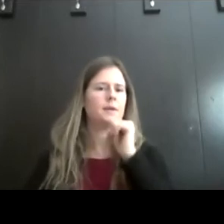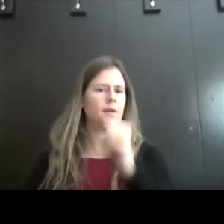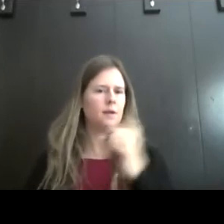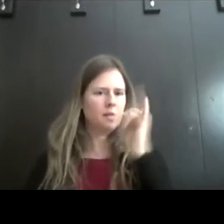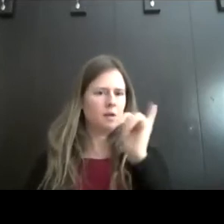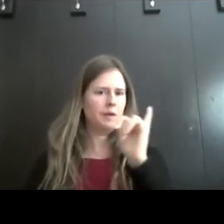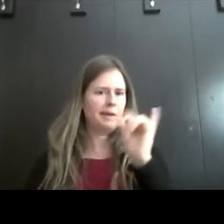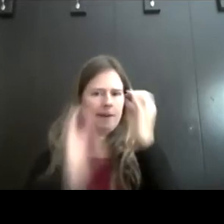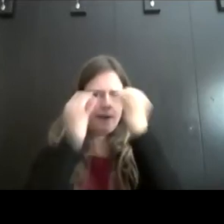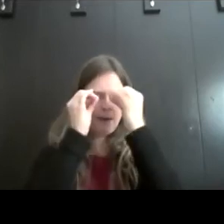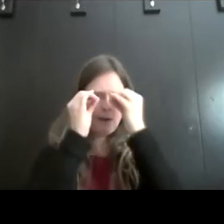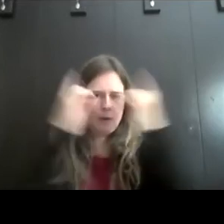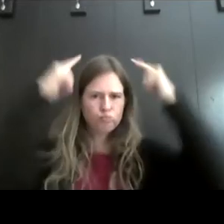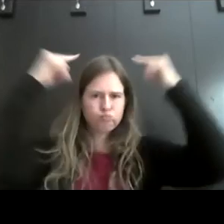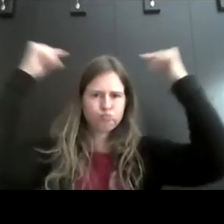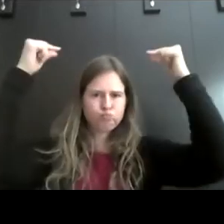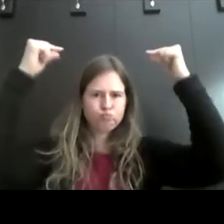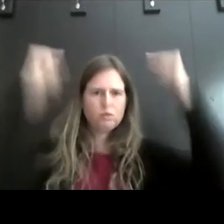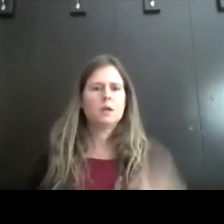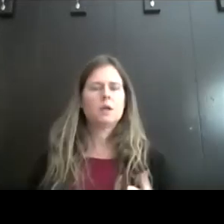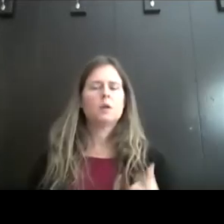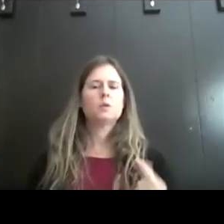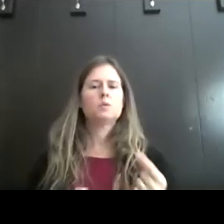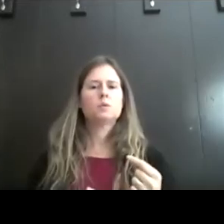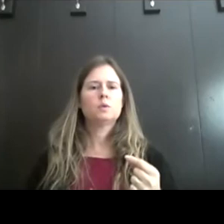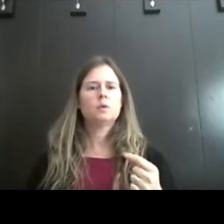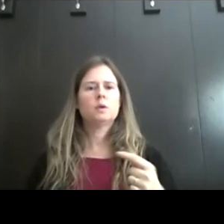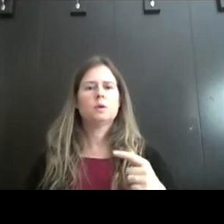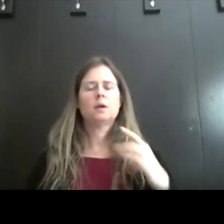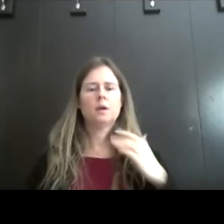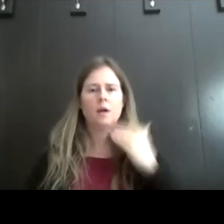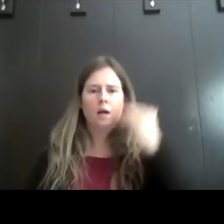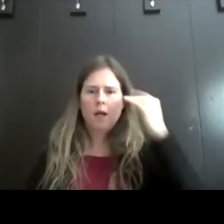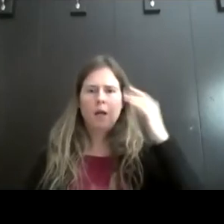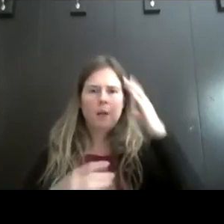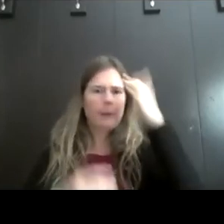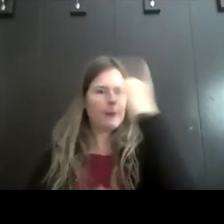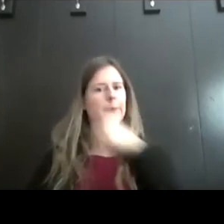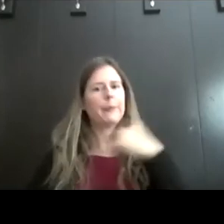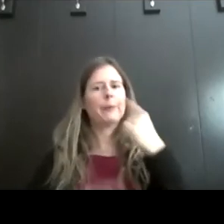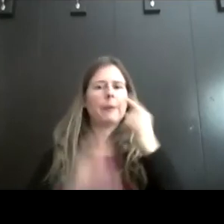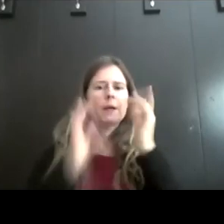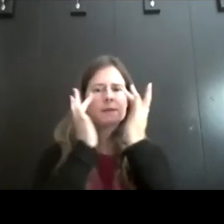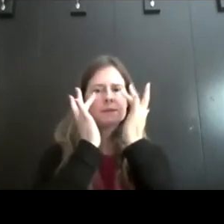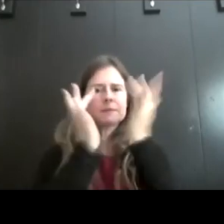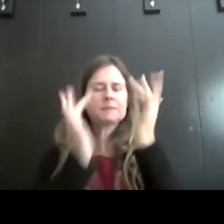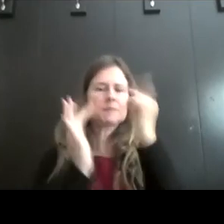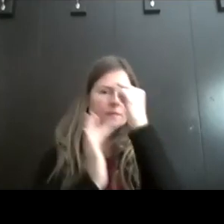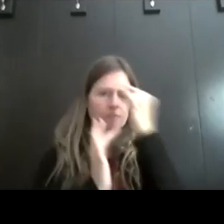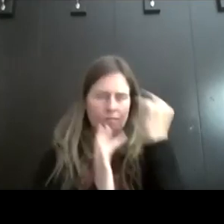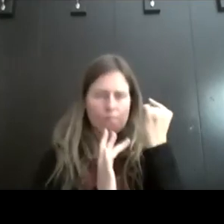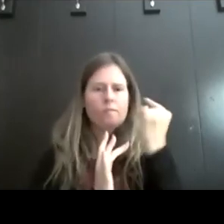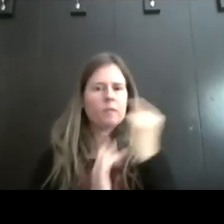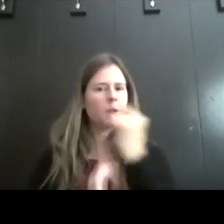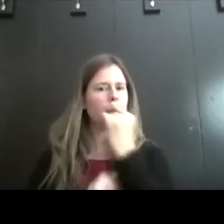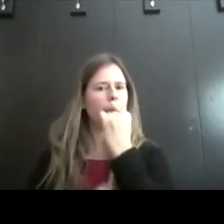the great horned owl. He had a round, smooth, slick head. He had little brown, beady eyes, and he had a long, pointy